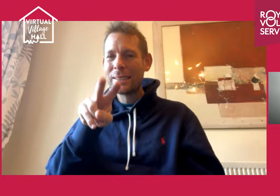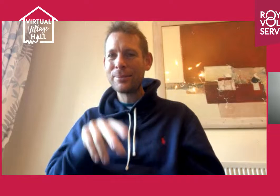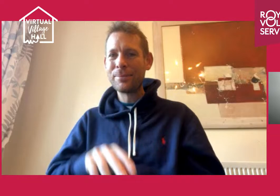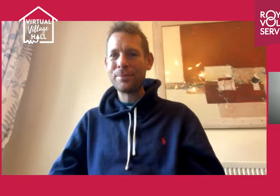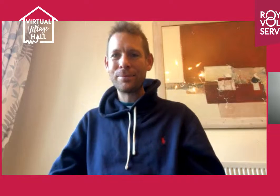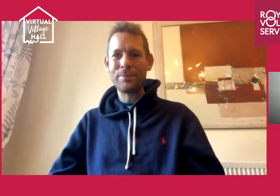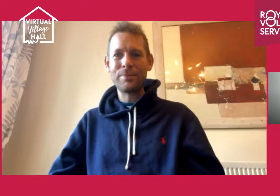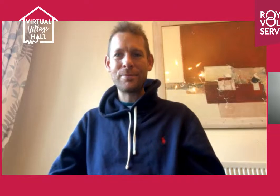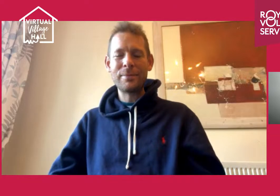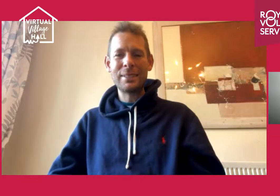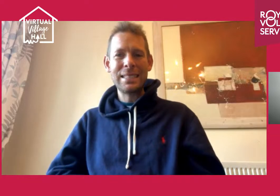Snake.